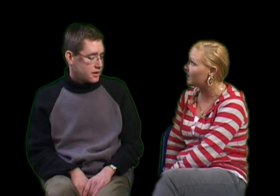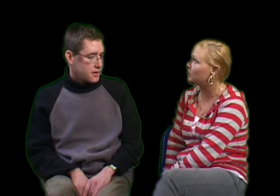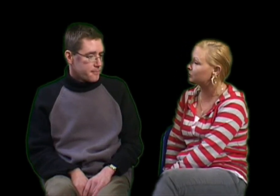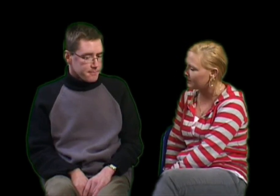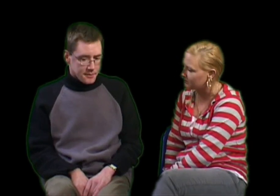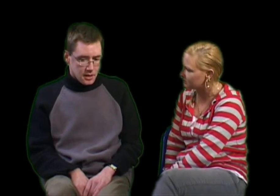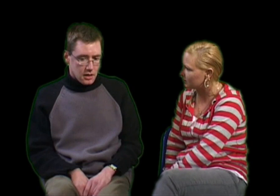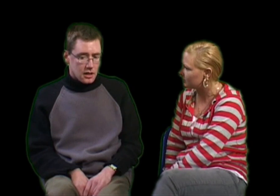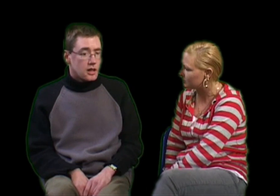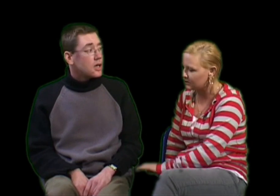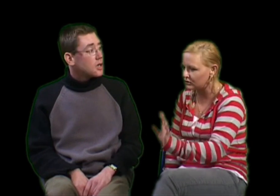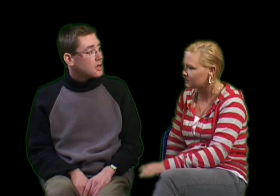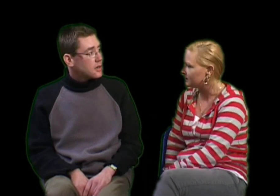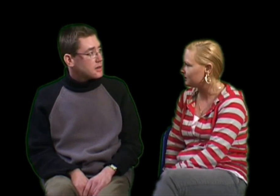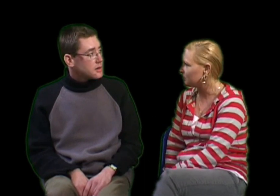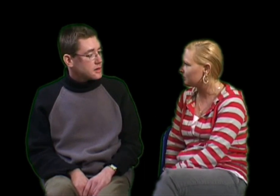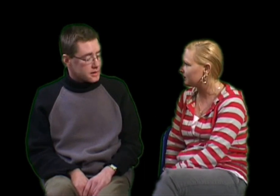I want to spend the rest of my life with her. She's, you know what I mean?